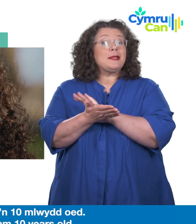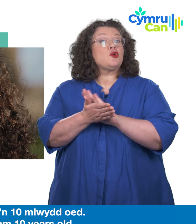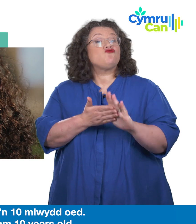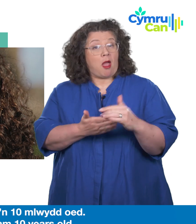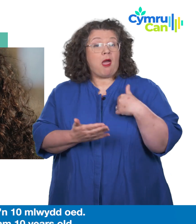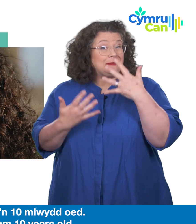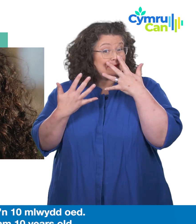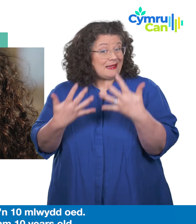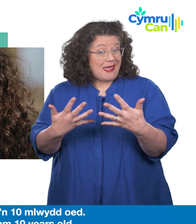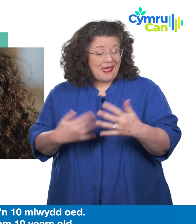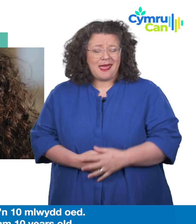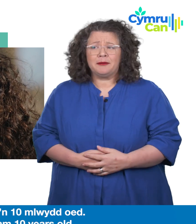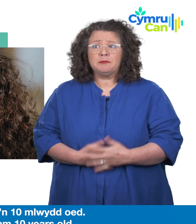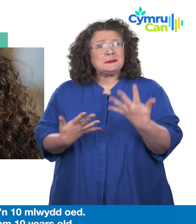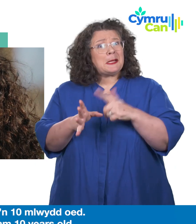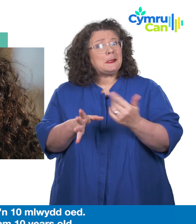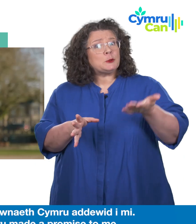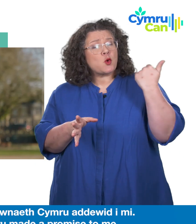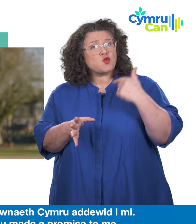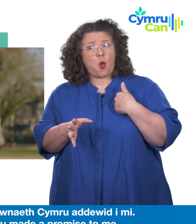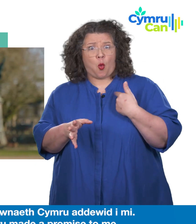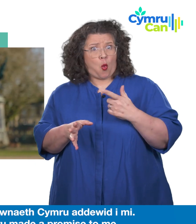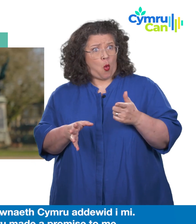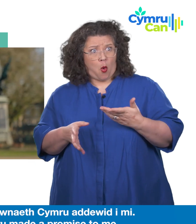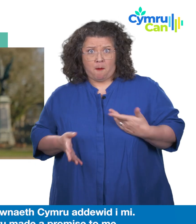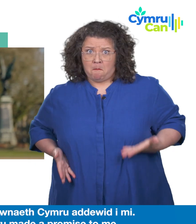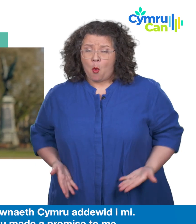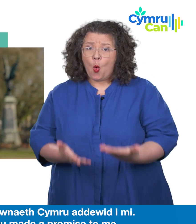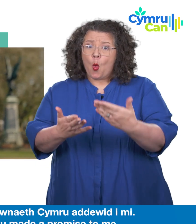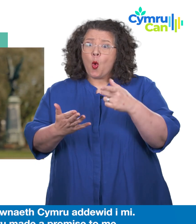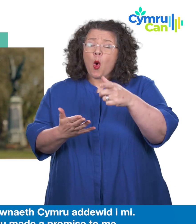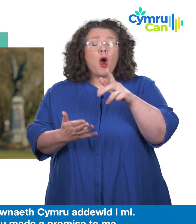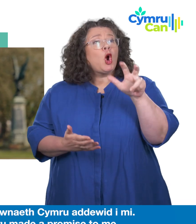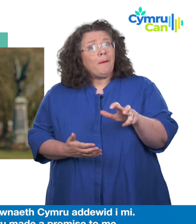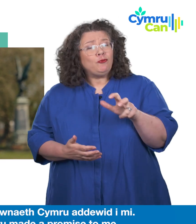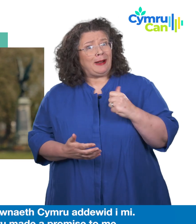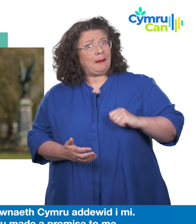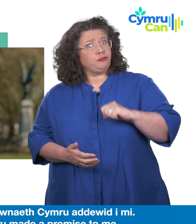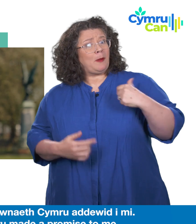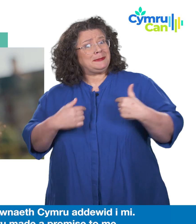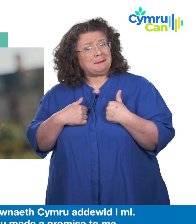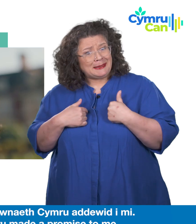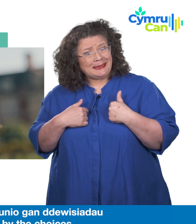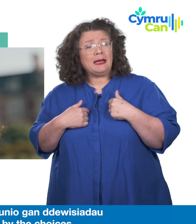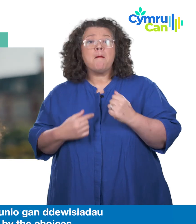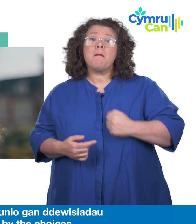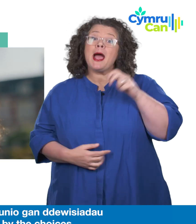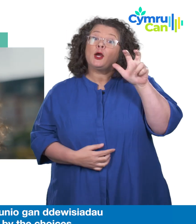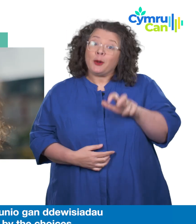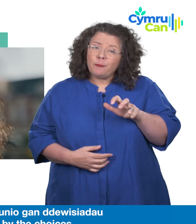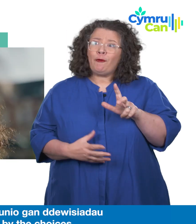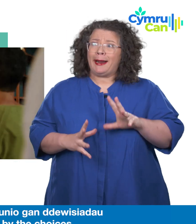My name's Amira, I'm 10 years old. Decades before I was born, Cymru made a promise to me. Roedd yng